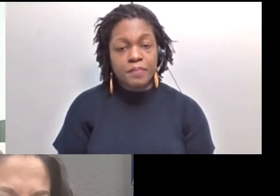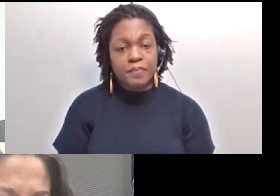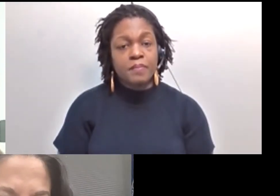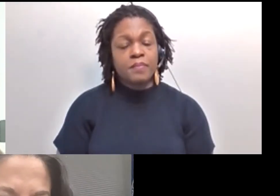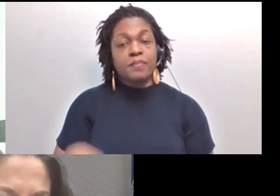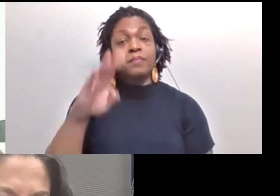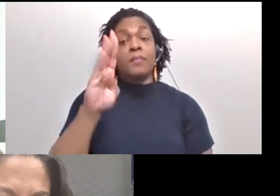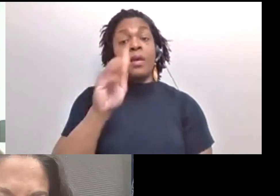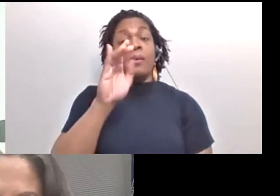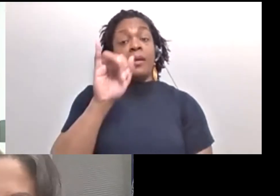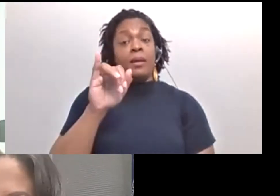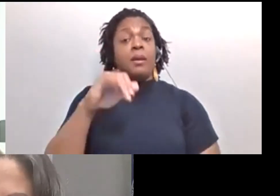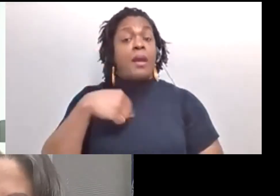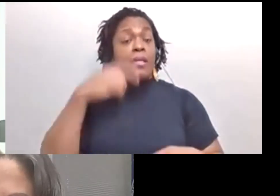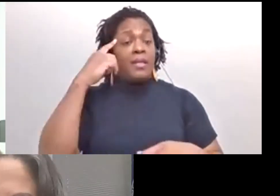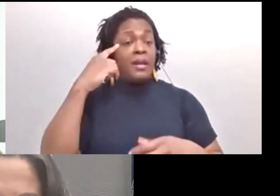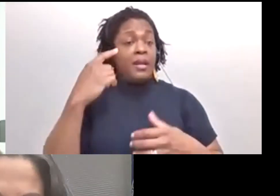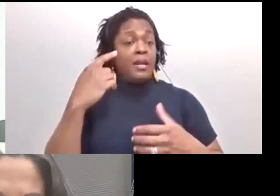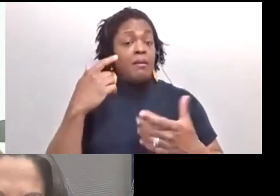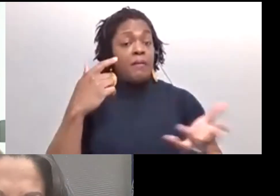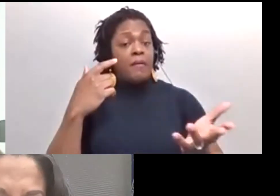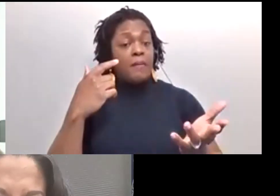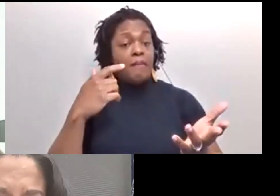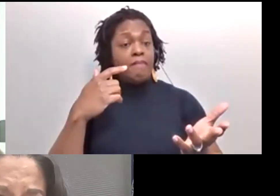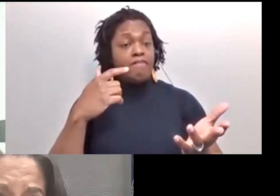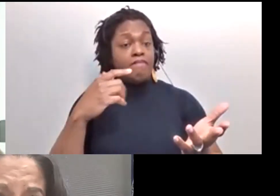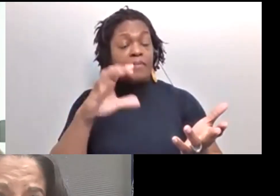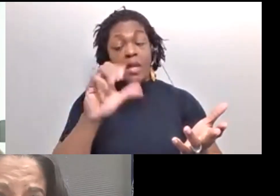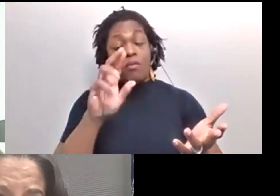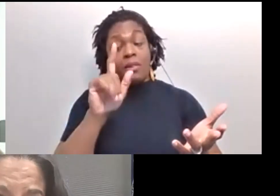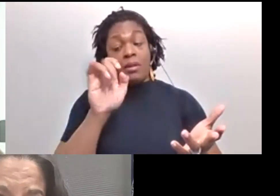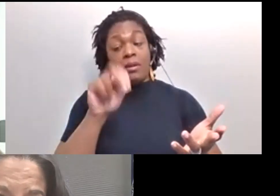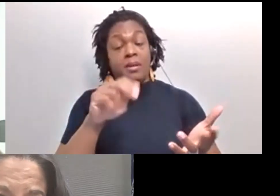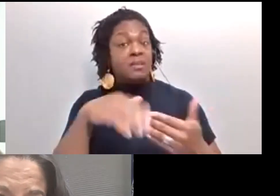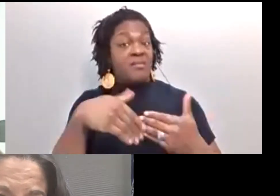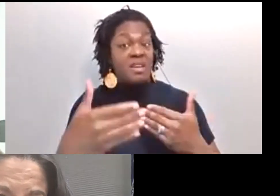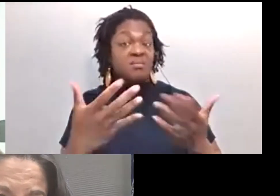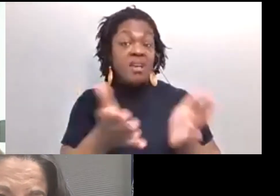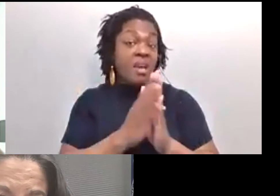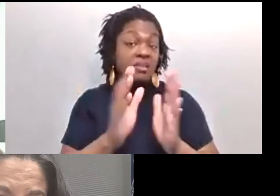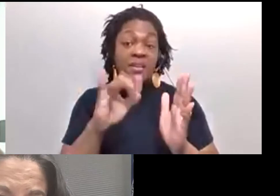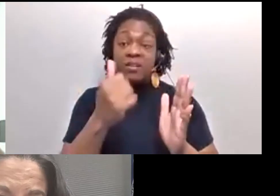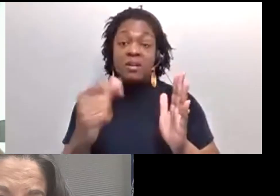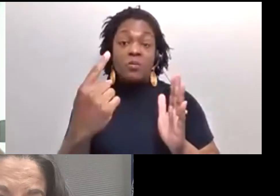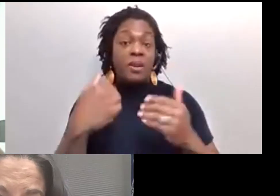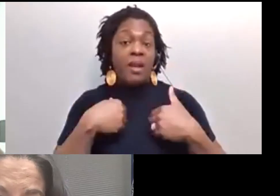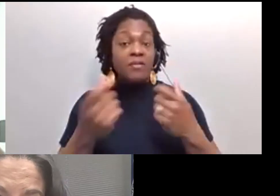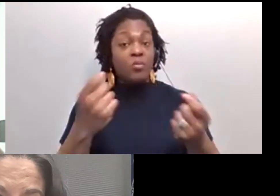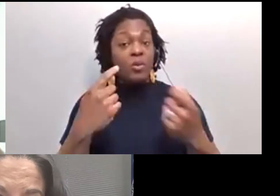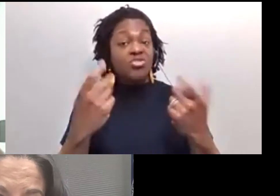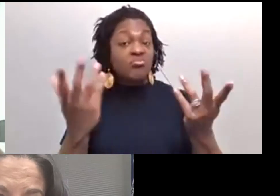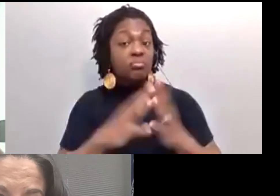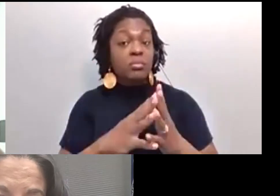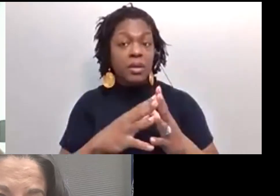So Caroline, I guess the next step would be, does anybody have any questions about the legislation? No, Caroline went over